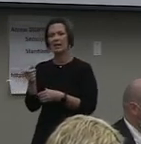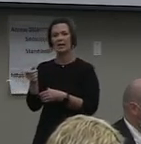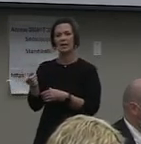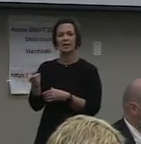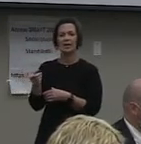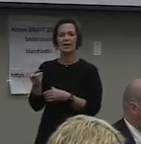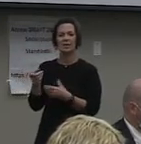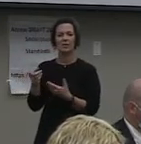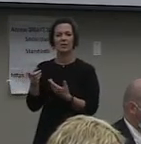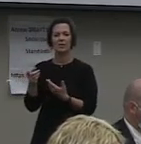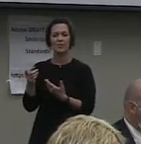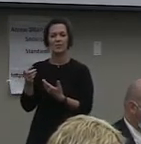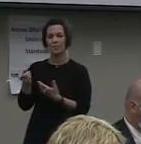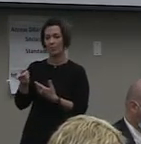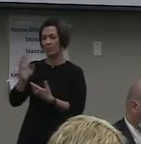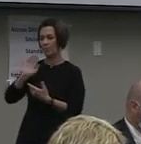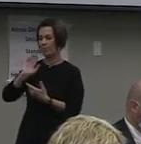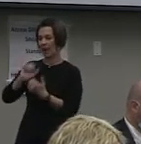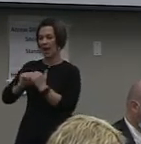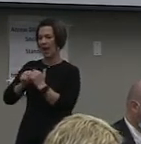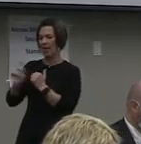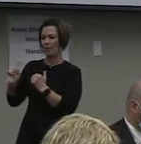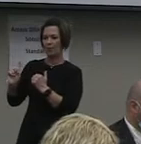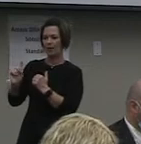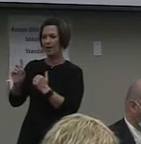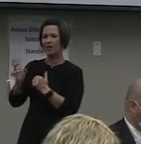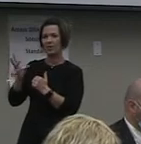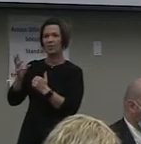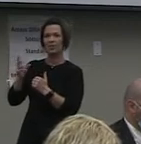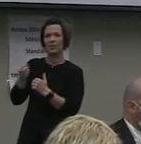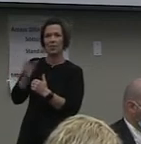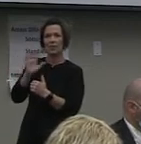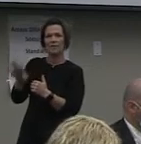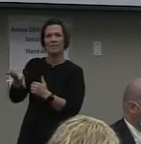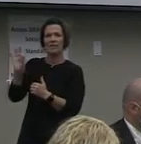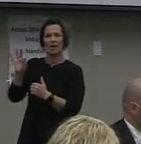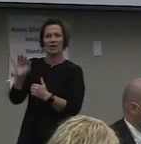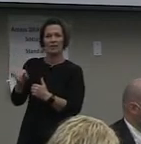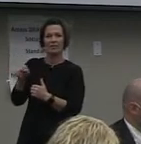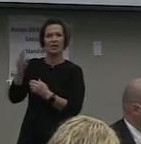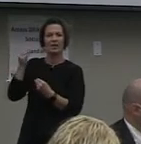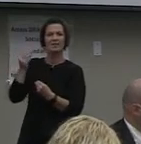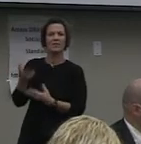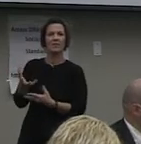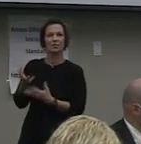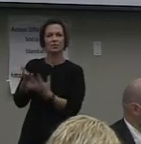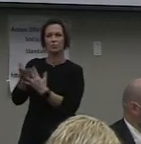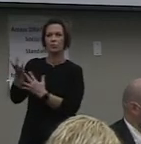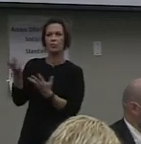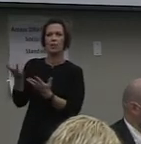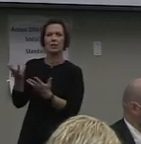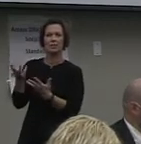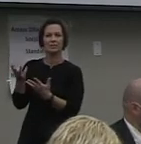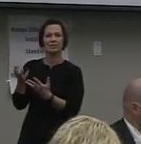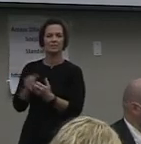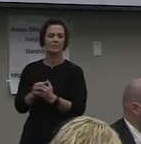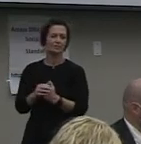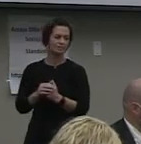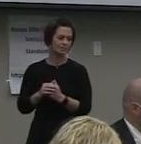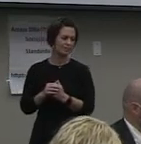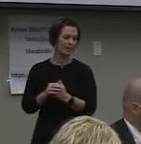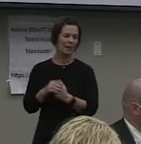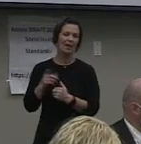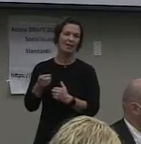improvement for the ranking of our state ranking at this time, or the status of our state ranking? Is